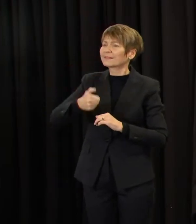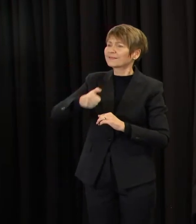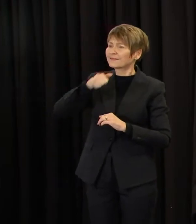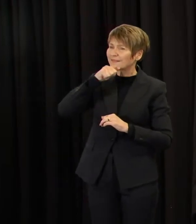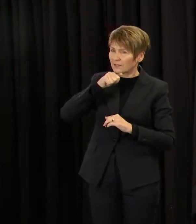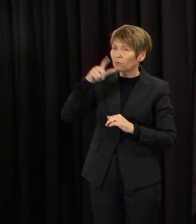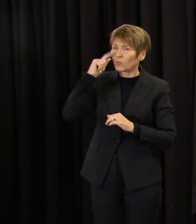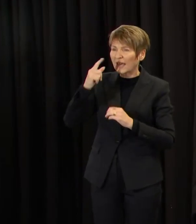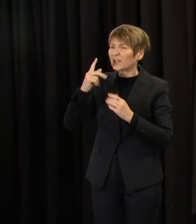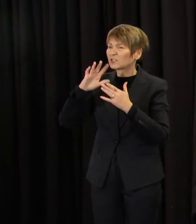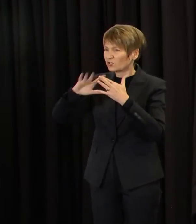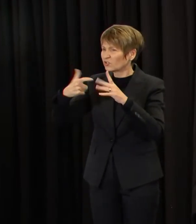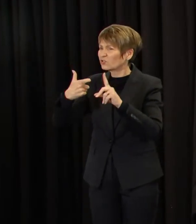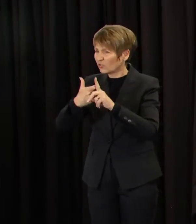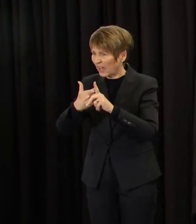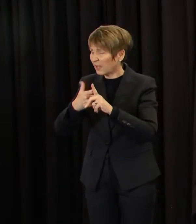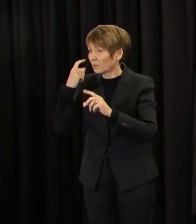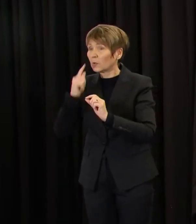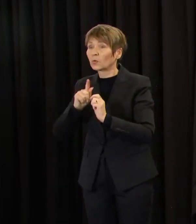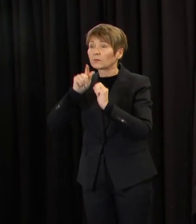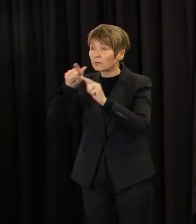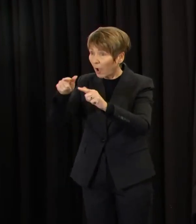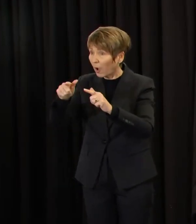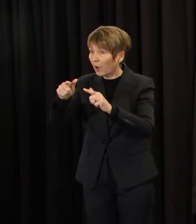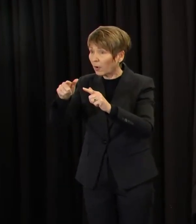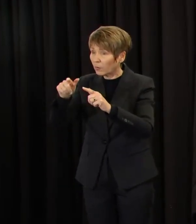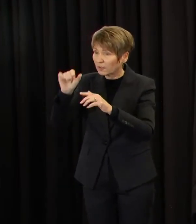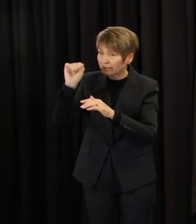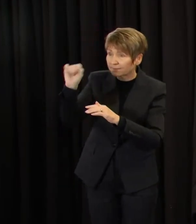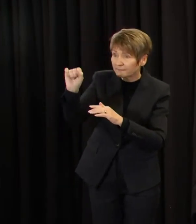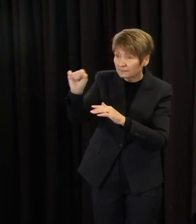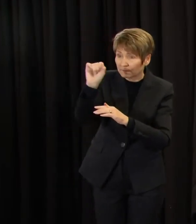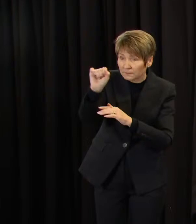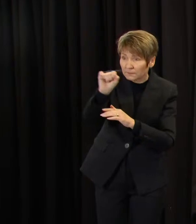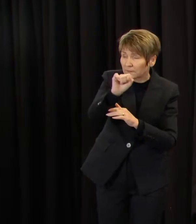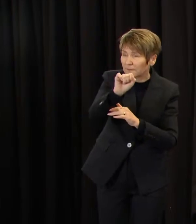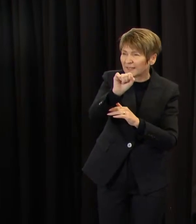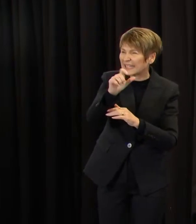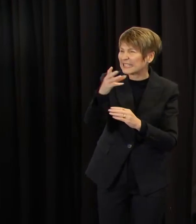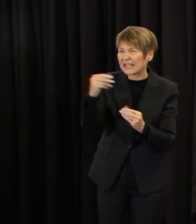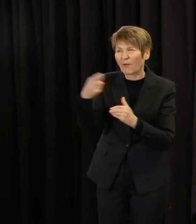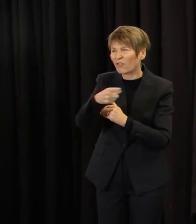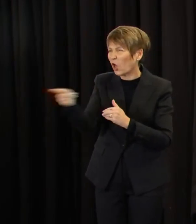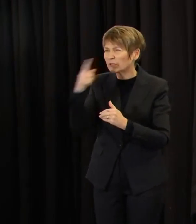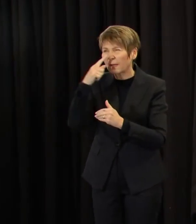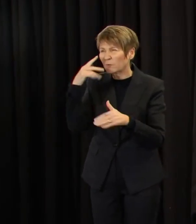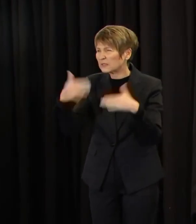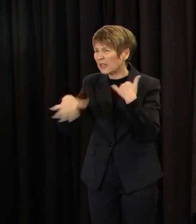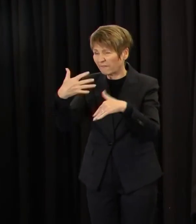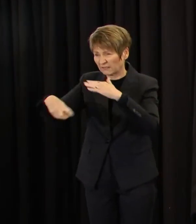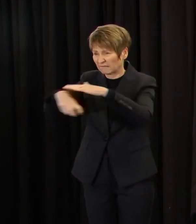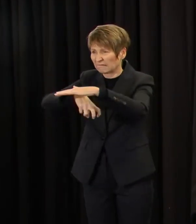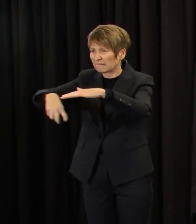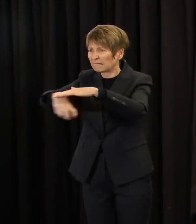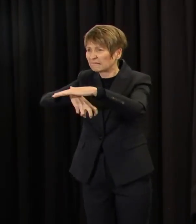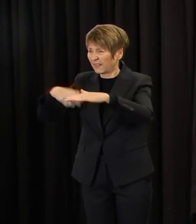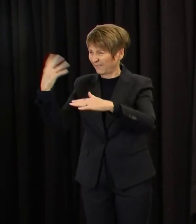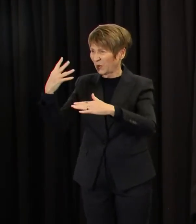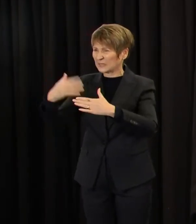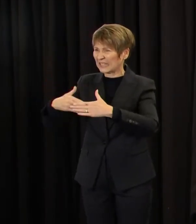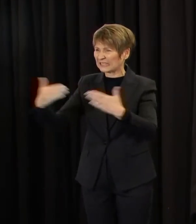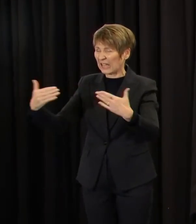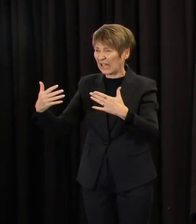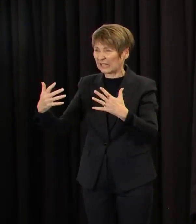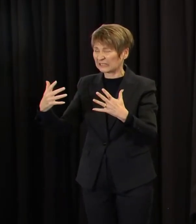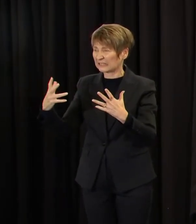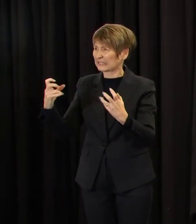support agencies out there, and their primary function is to check in on people who are doing that hard isolation protocol, who are doing that 14 days of isolation. They're